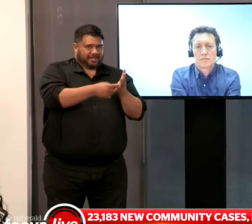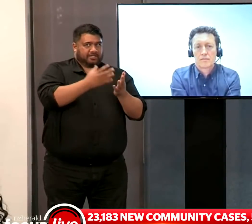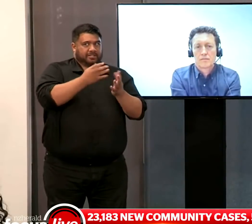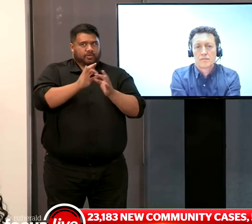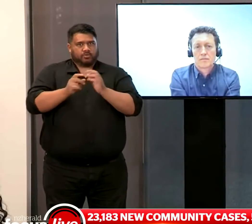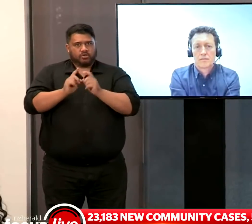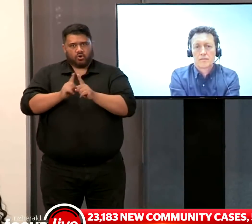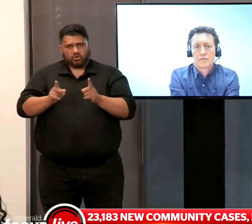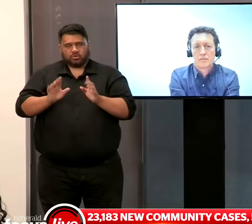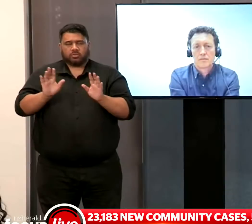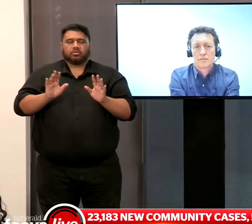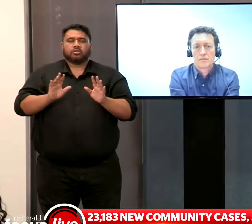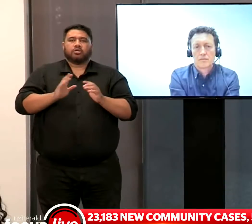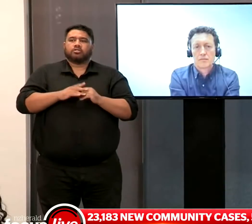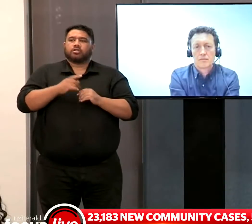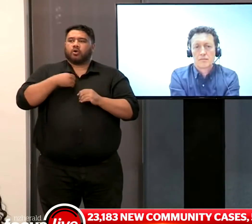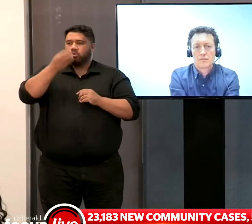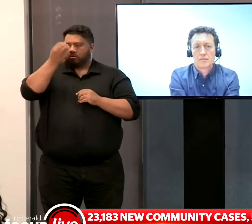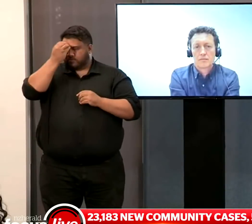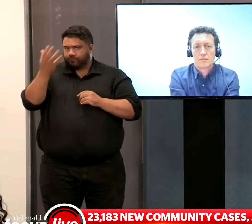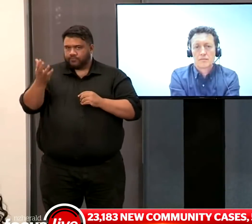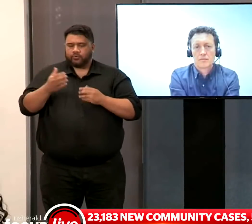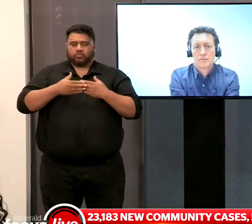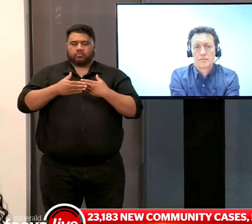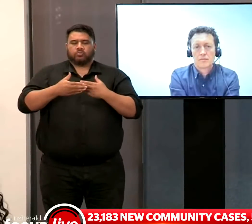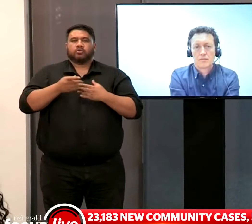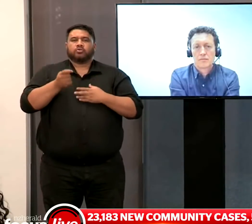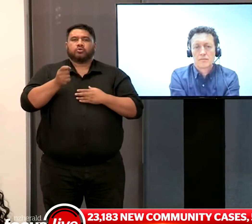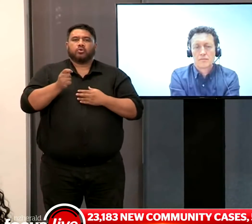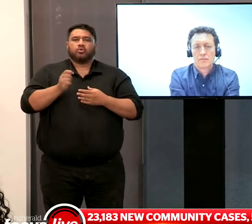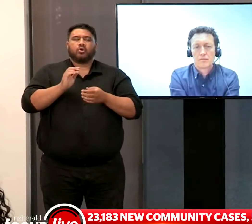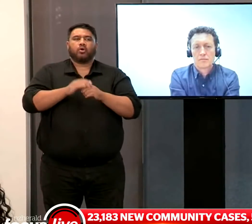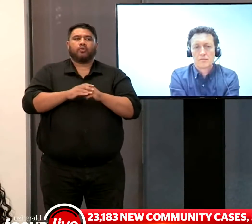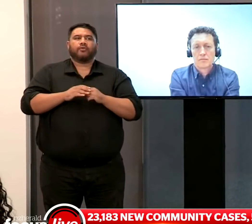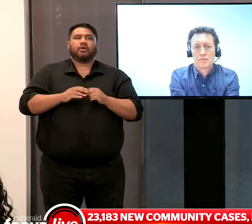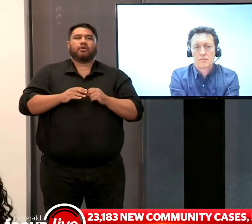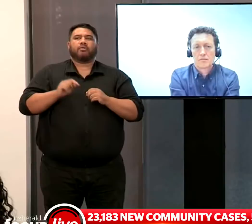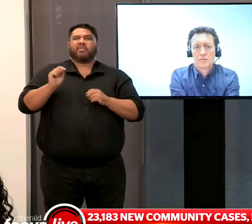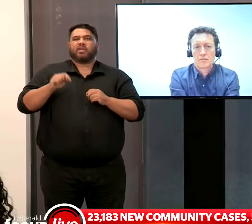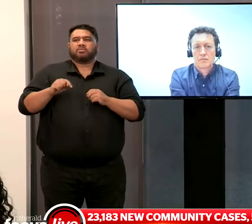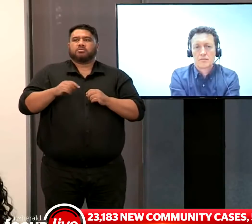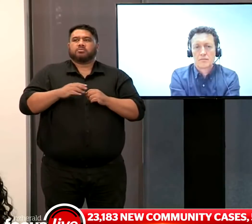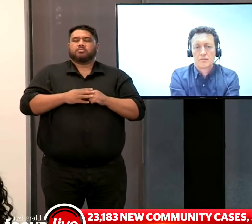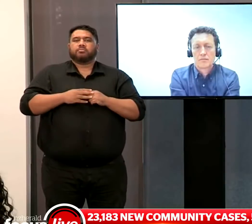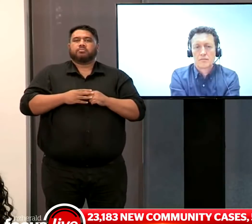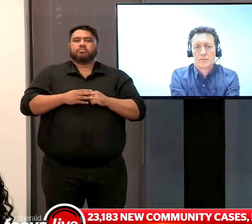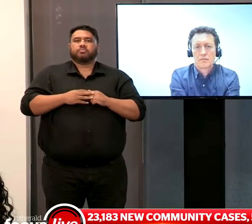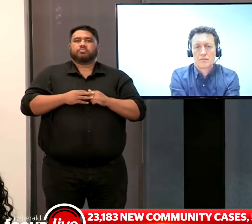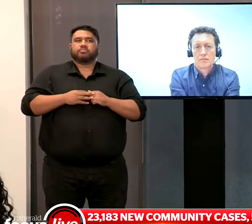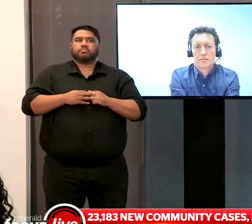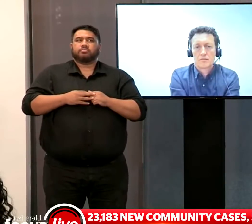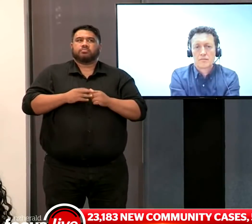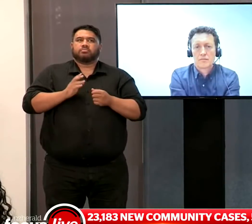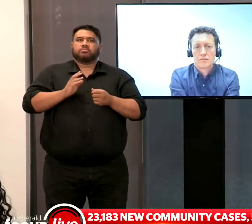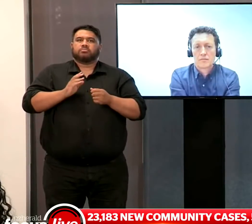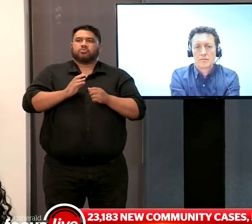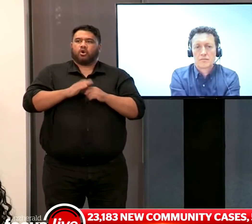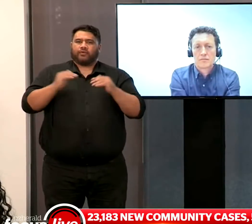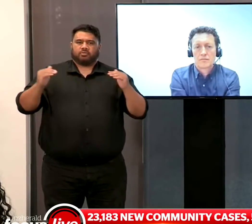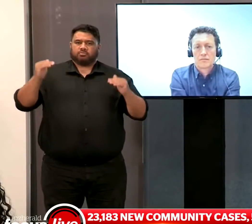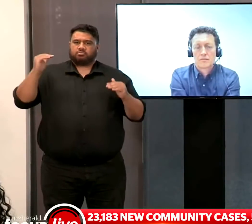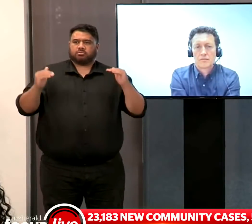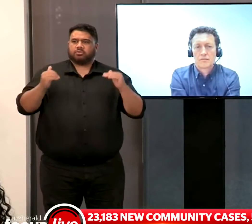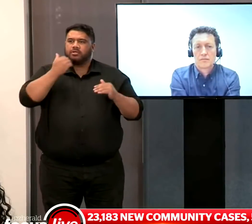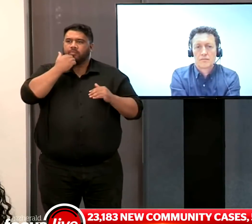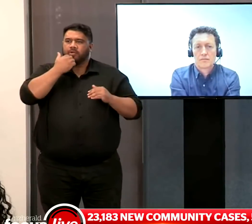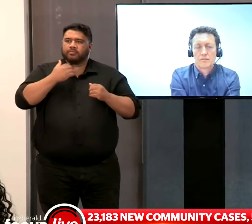is give you an estimate of when we'll be able to provide an updated estimate of, I'll give you a date for when we can provide an updated estimate of what the balance is. Is there